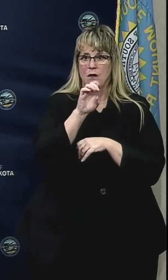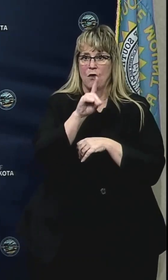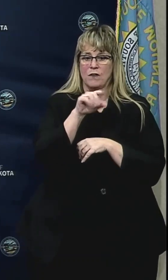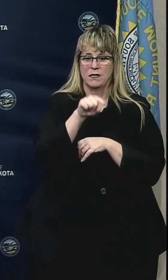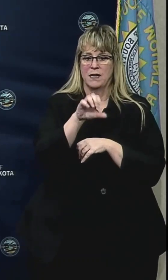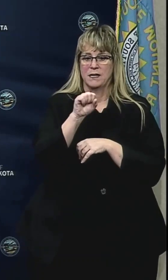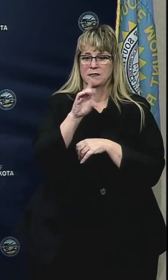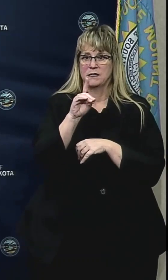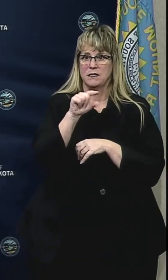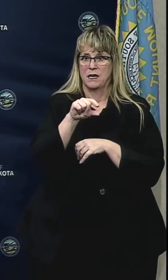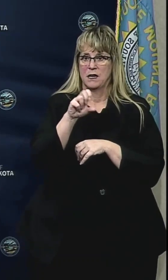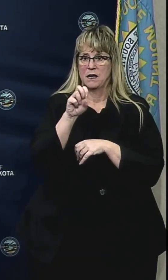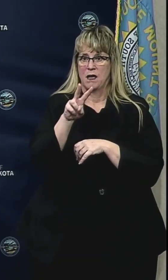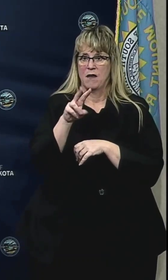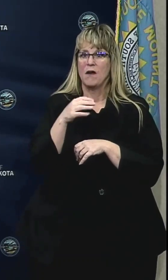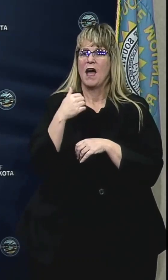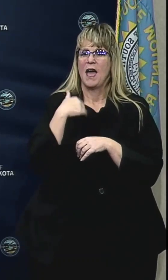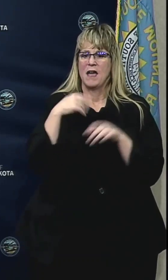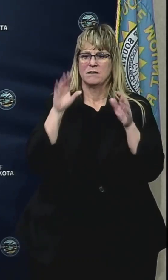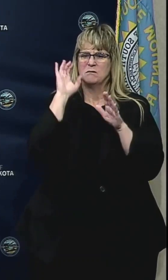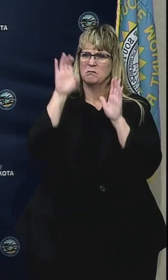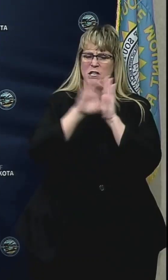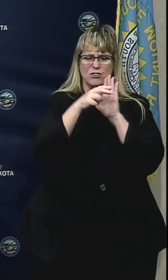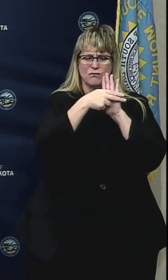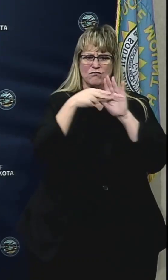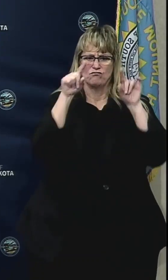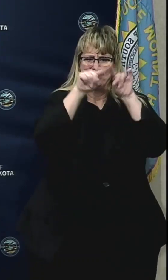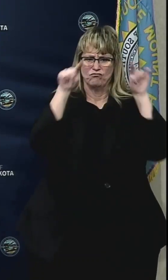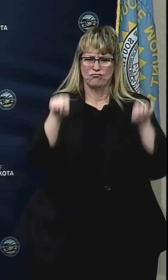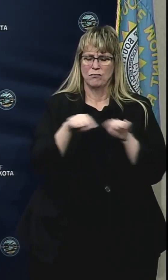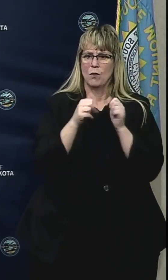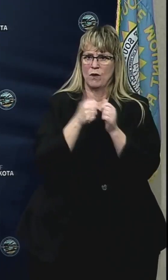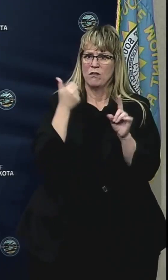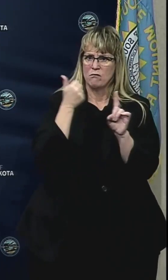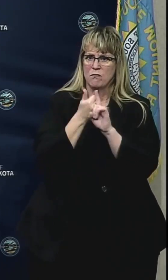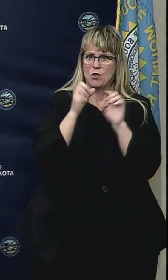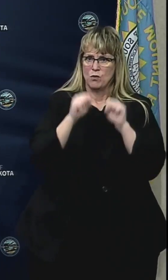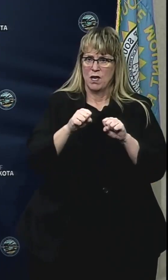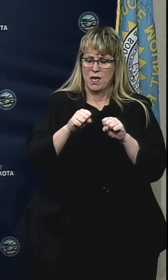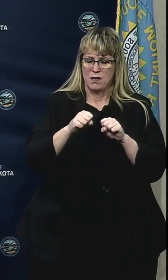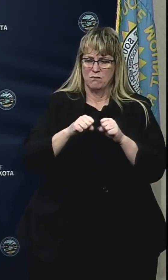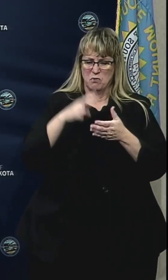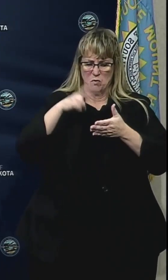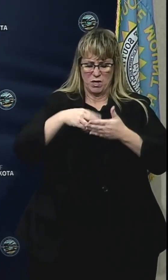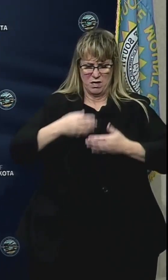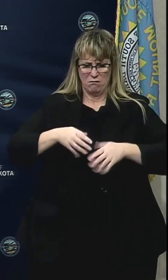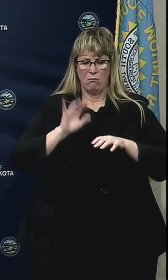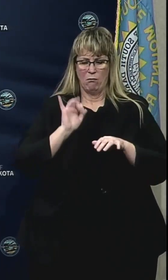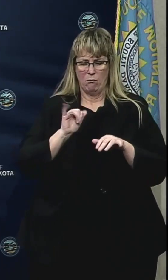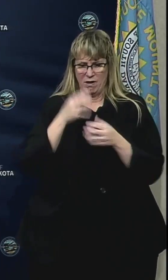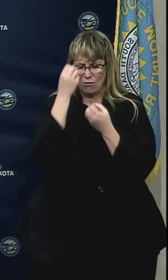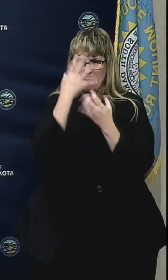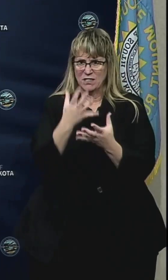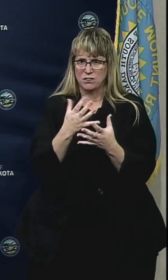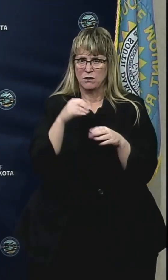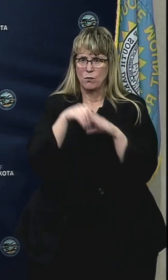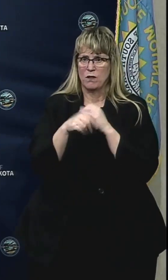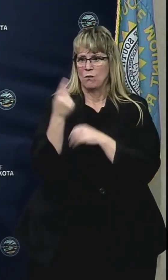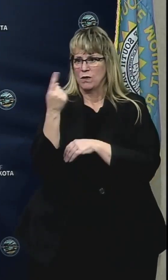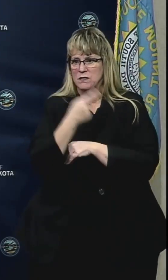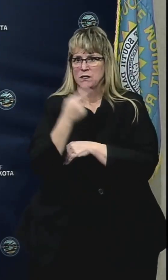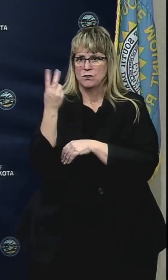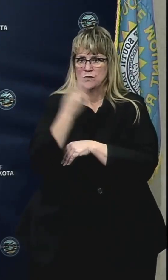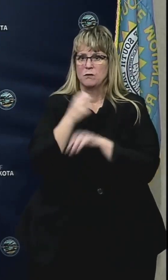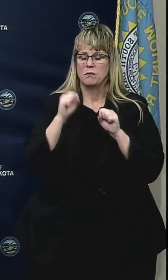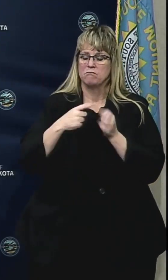covid.sd.gov. I've included some tables and some charts on this economic impact that you can look at and use for information in the coming days so that we can